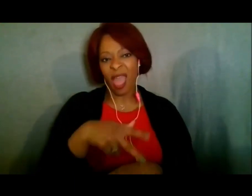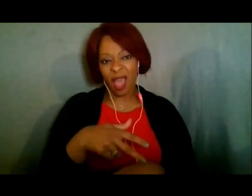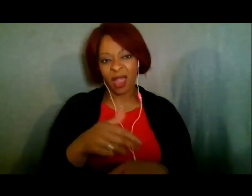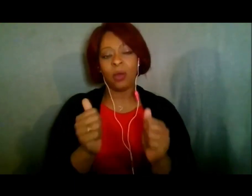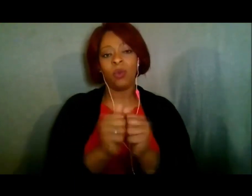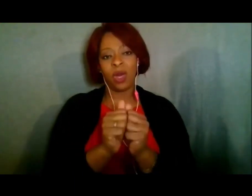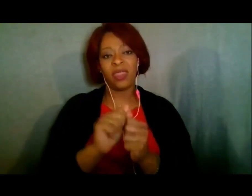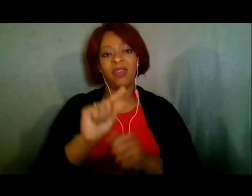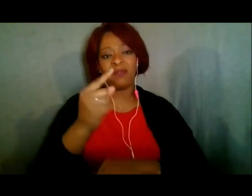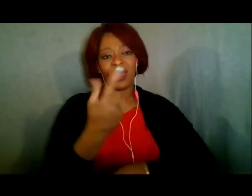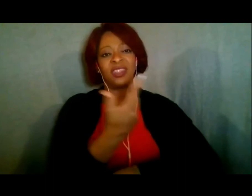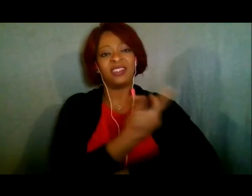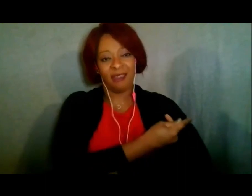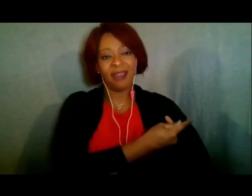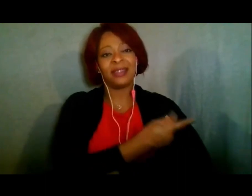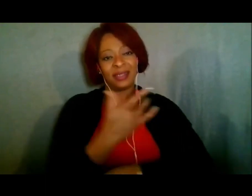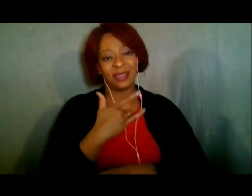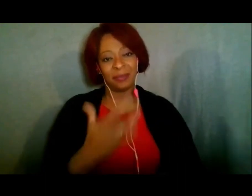shot.